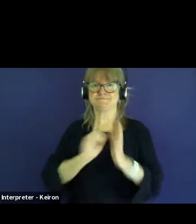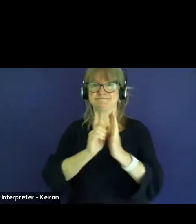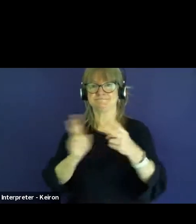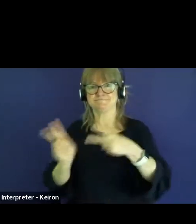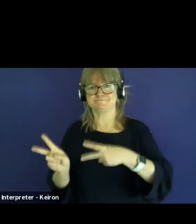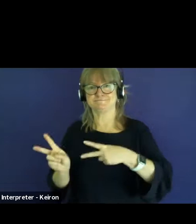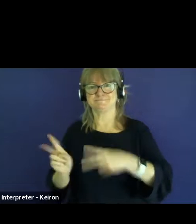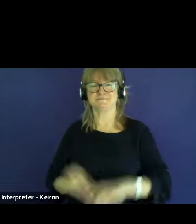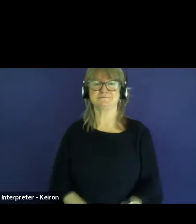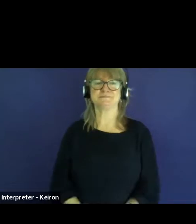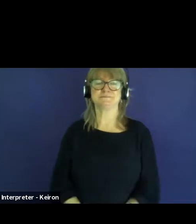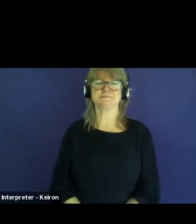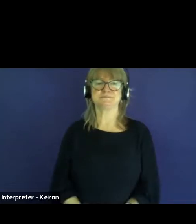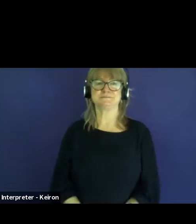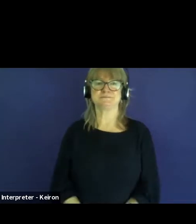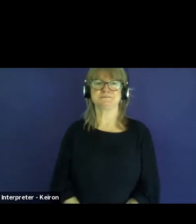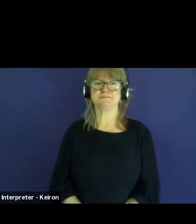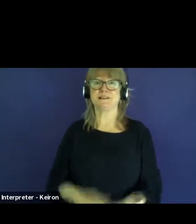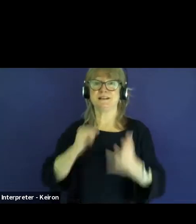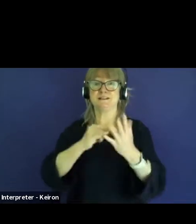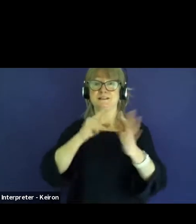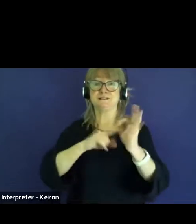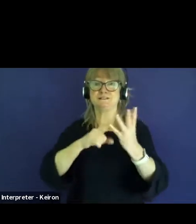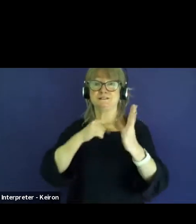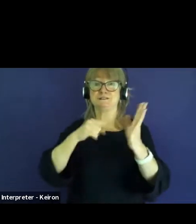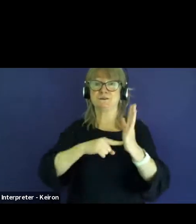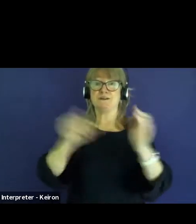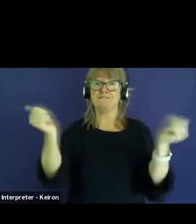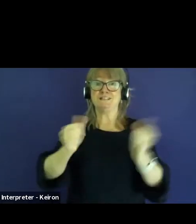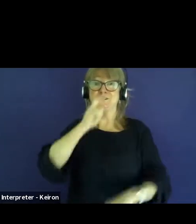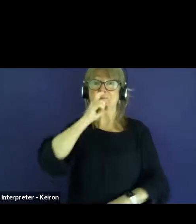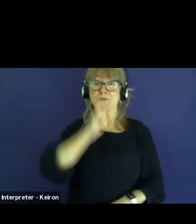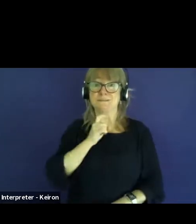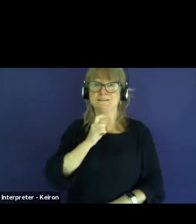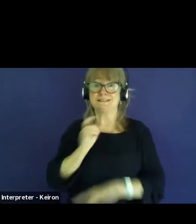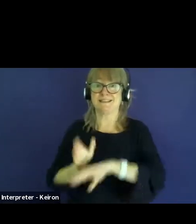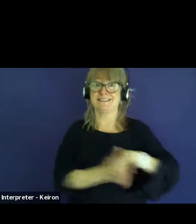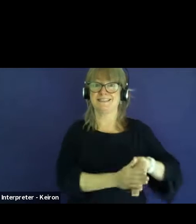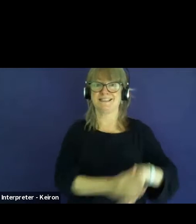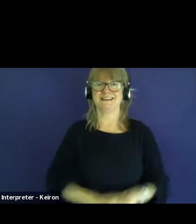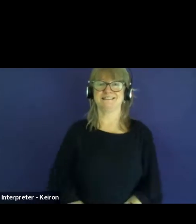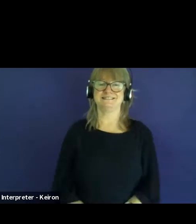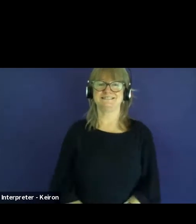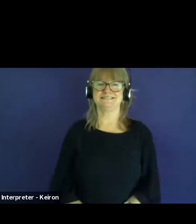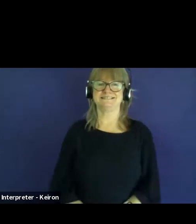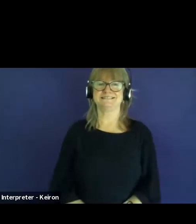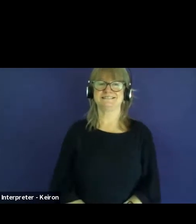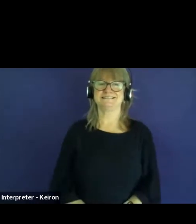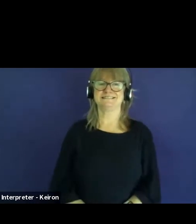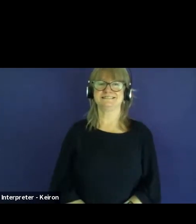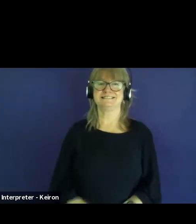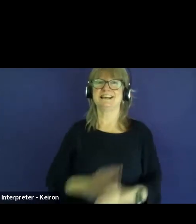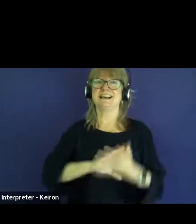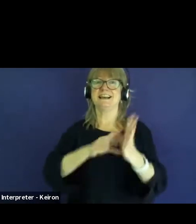And rest. No more squats, I promise. We're done with those for today. Our next exercise is our